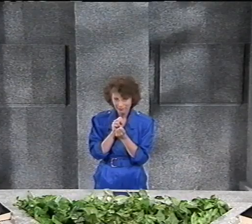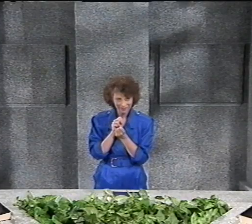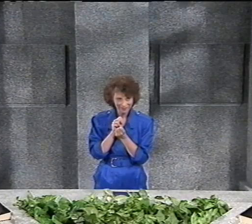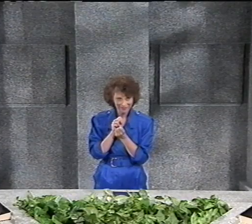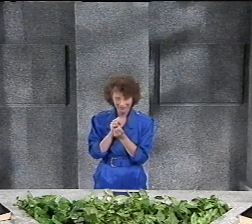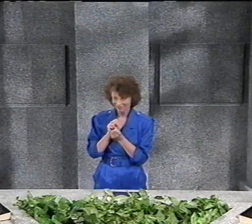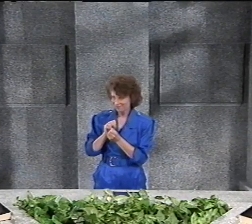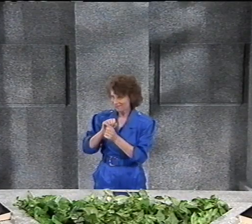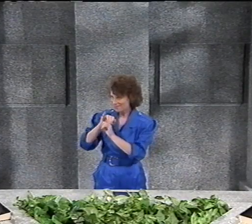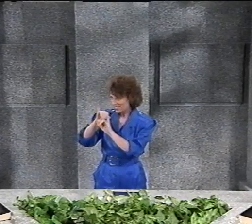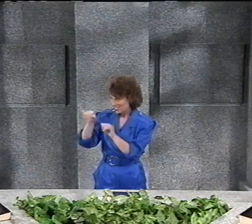Jaws?